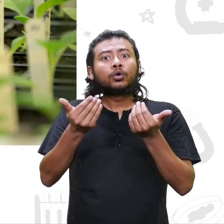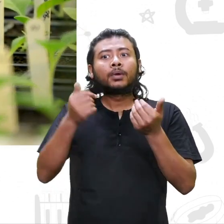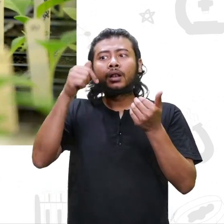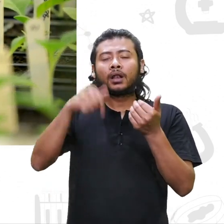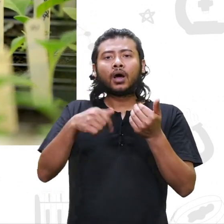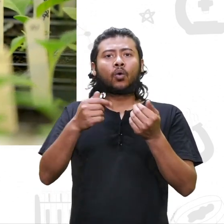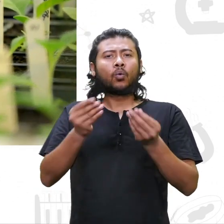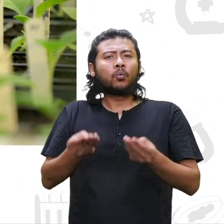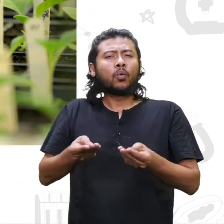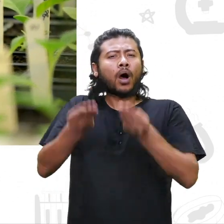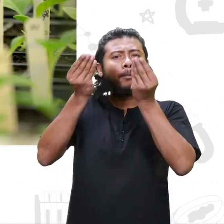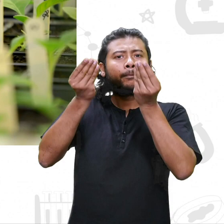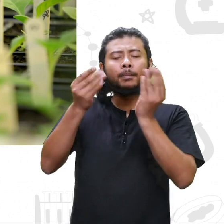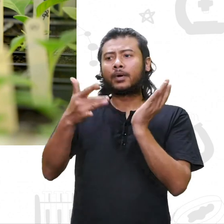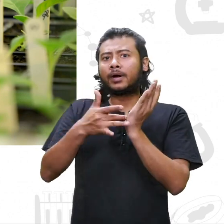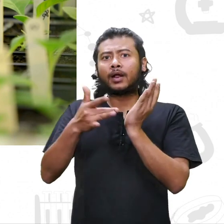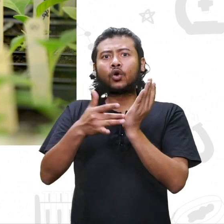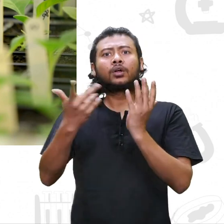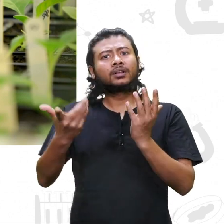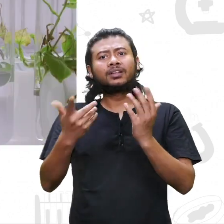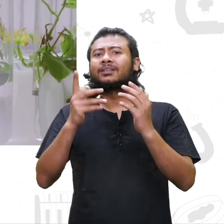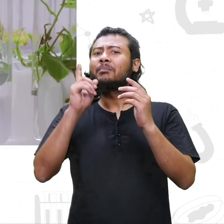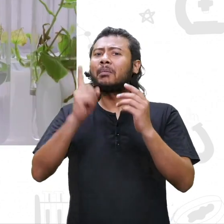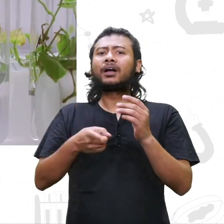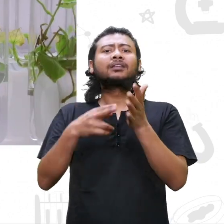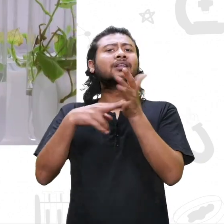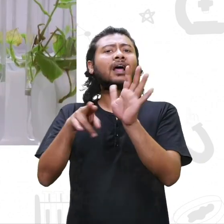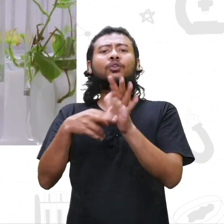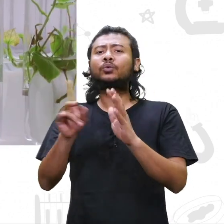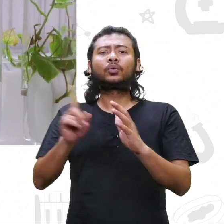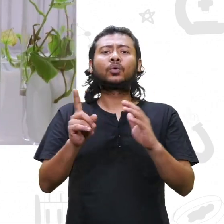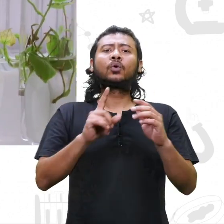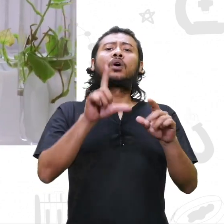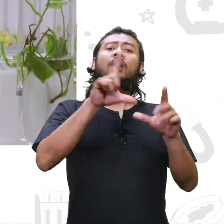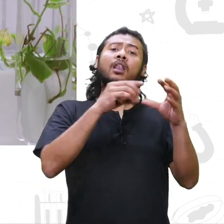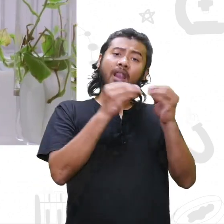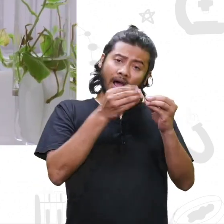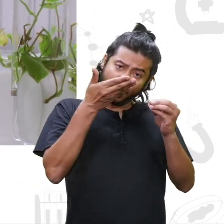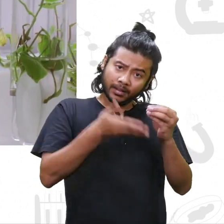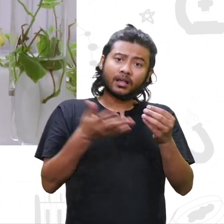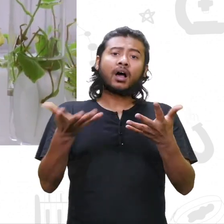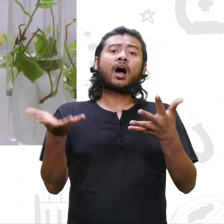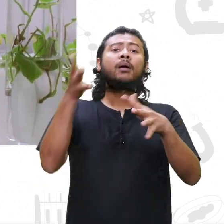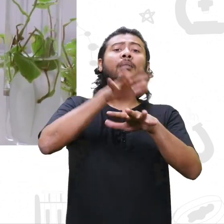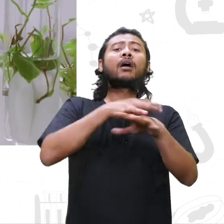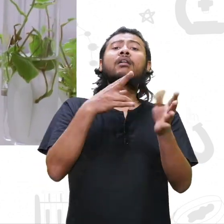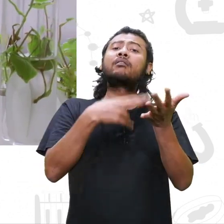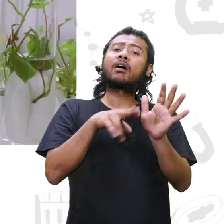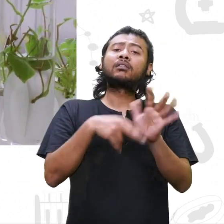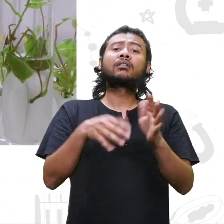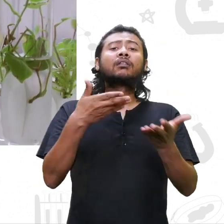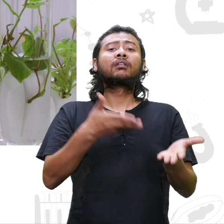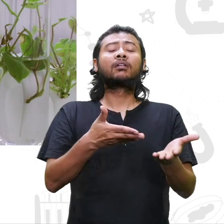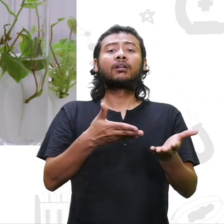to multiply elite varieties of plants rapidly in specialized laboratories irrespective of the season round the